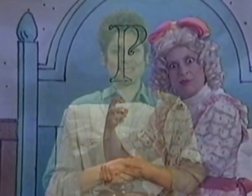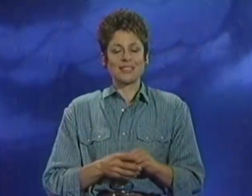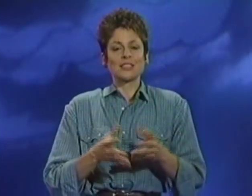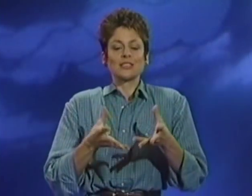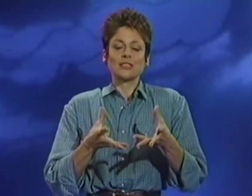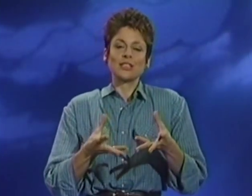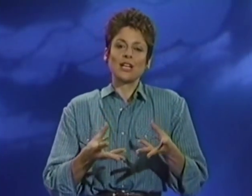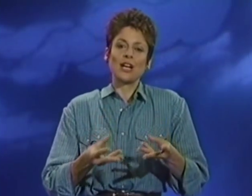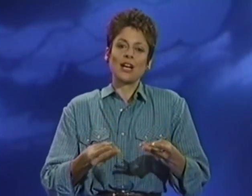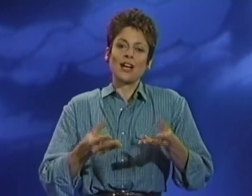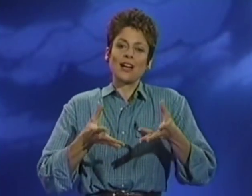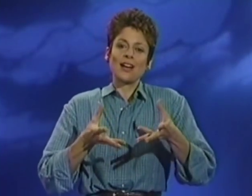Soft.